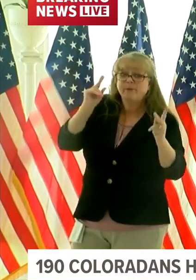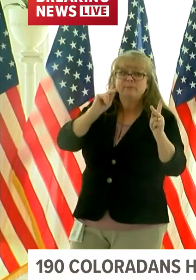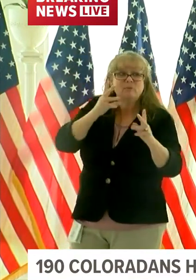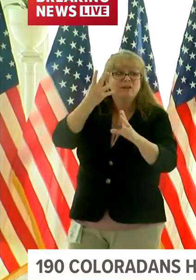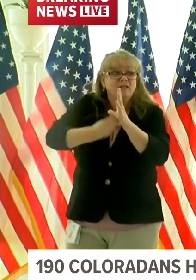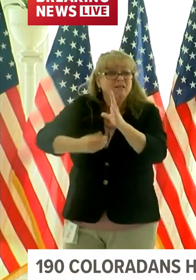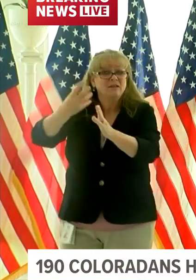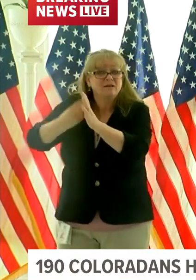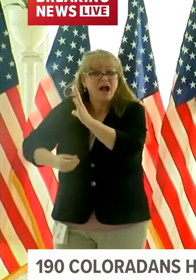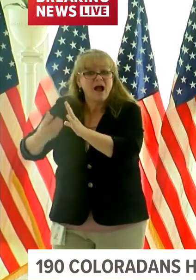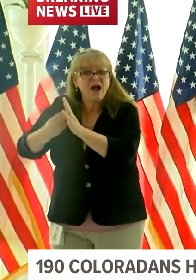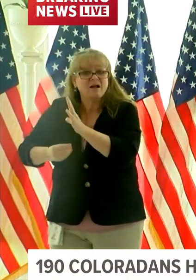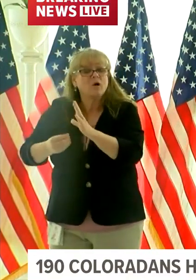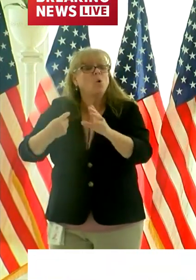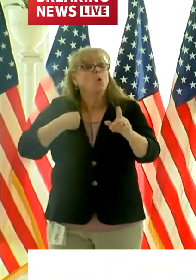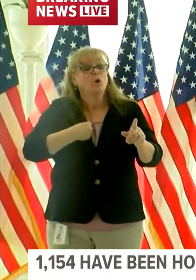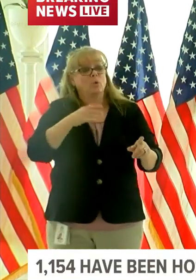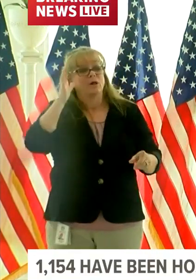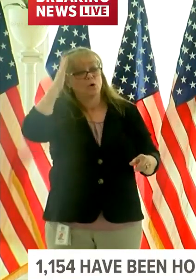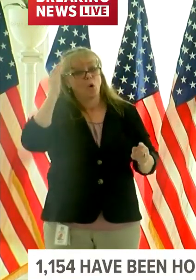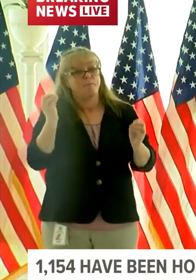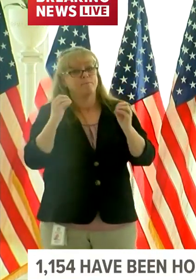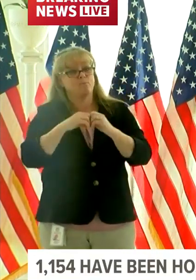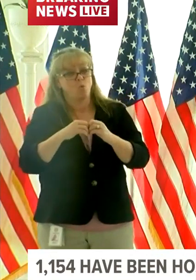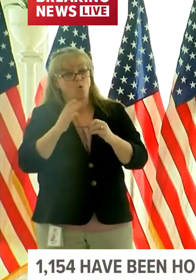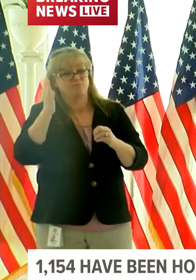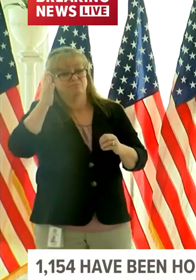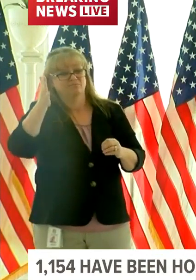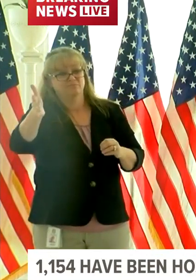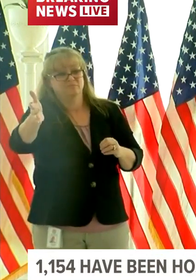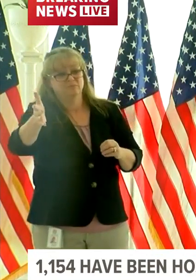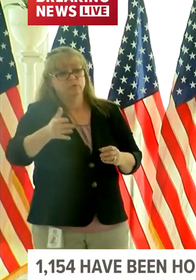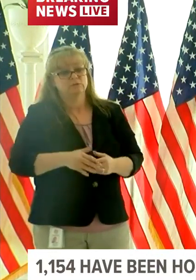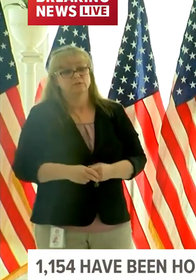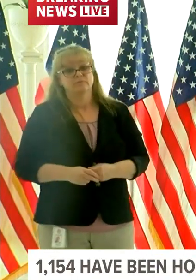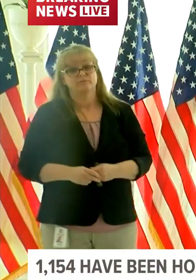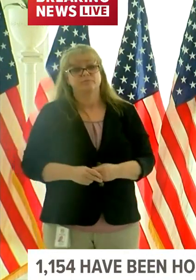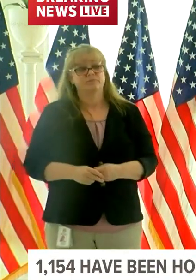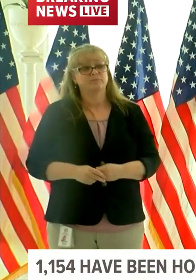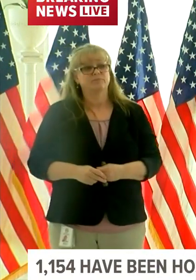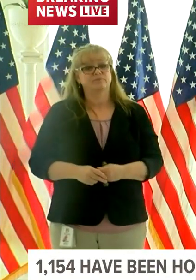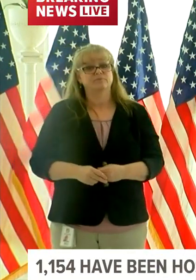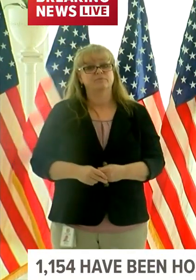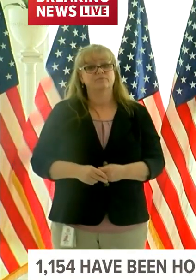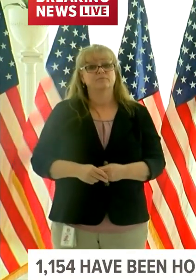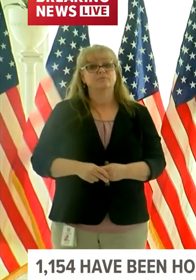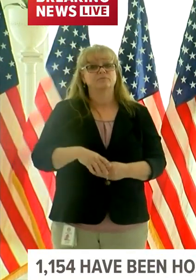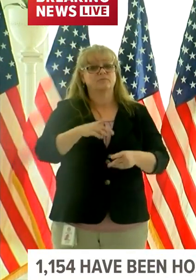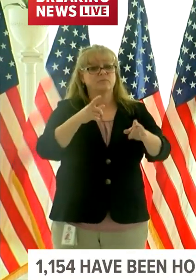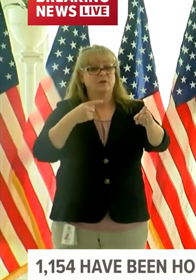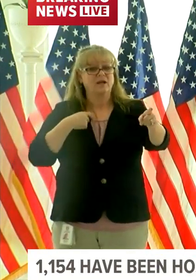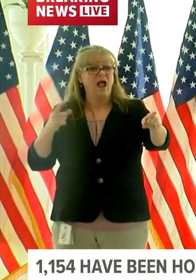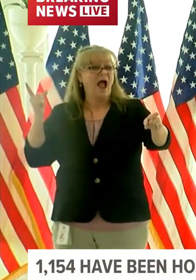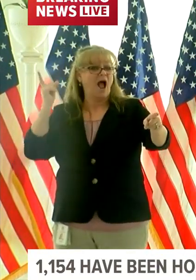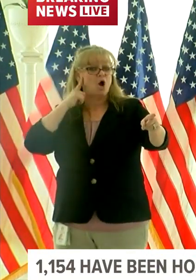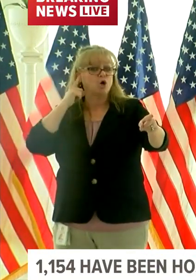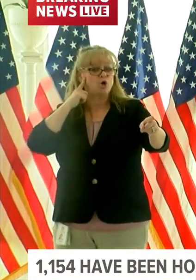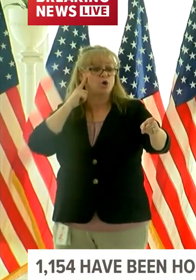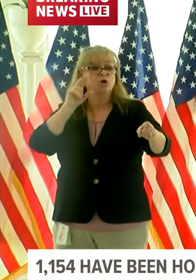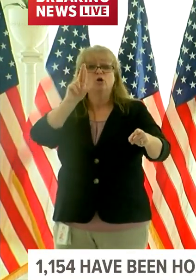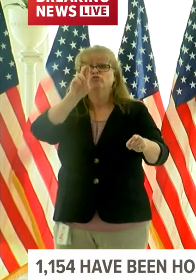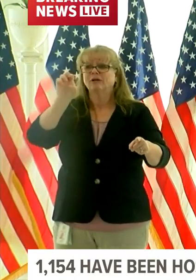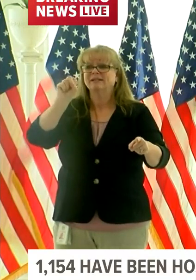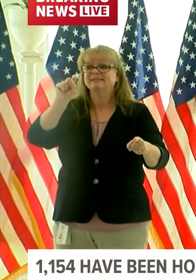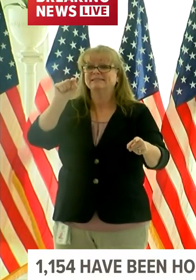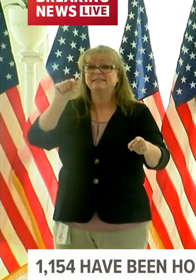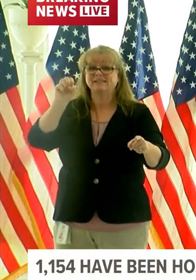I'm hearing stories from people in the real estate community that one of your executive orders may be forcing people